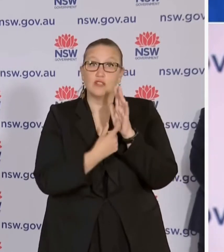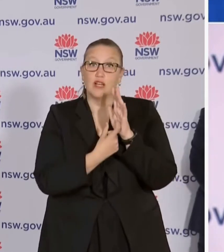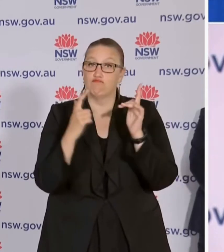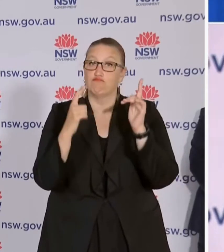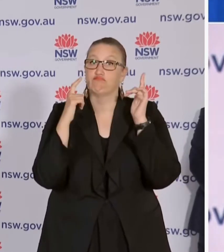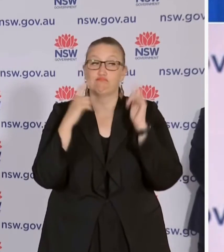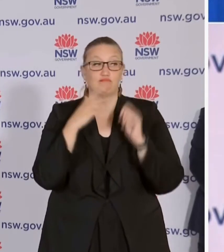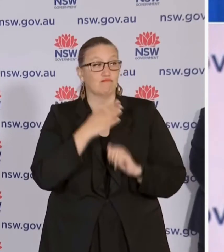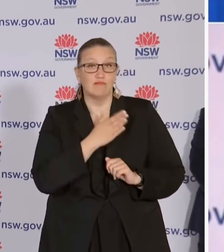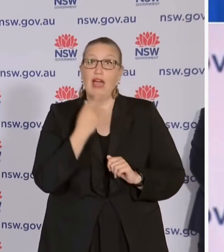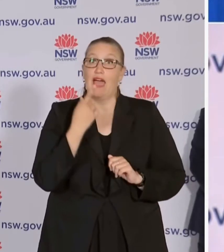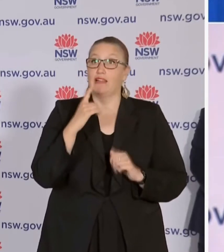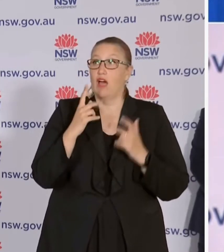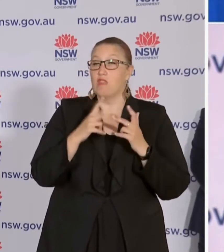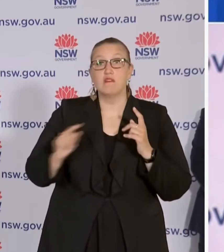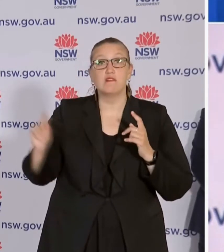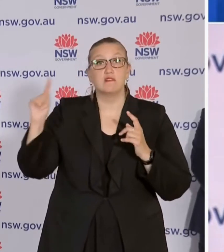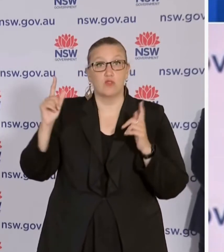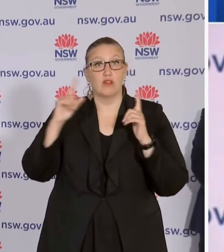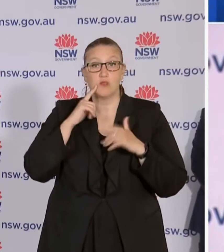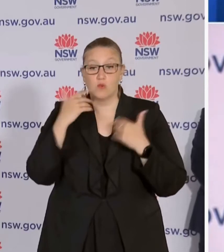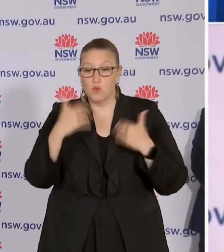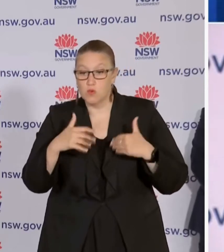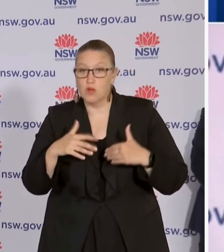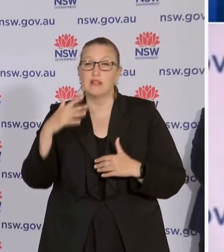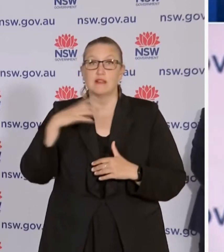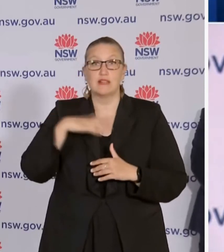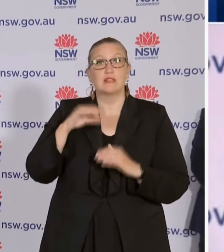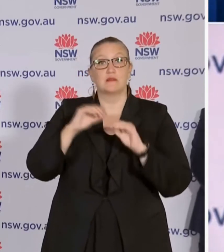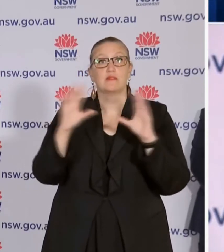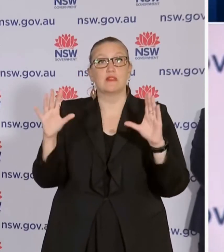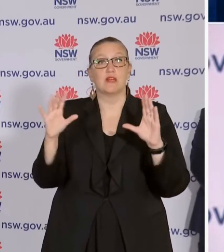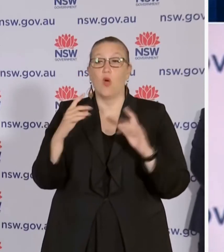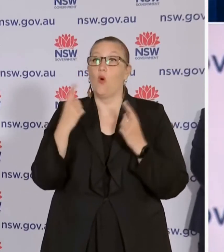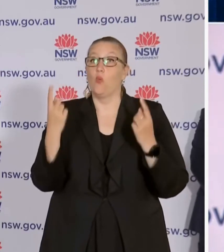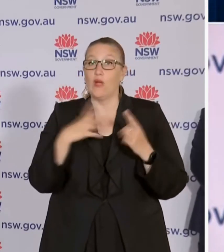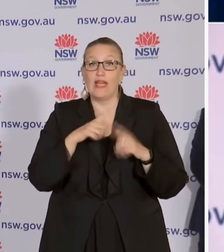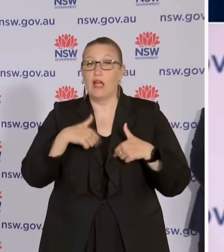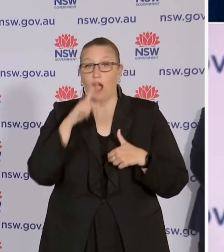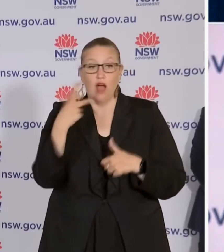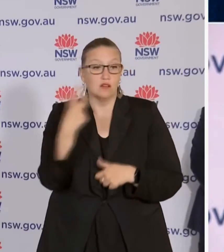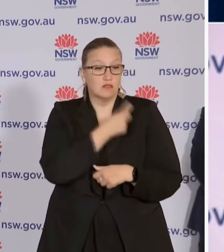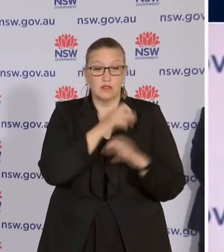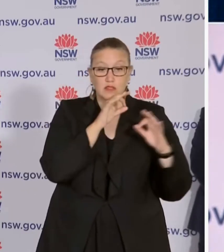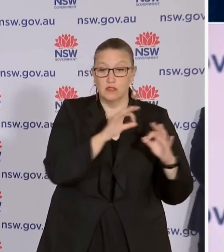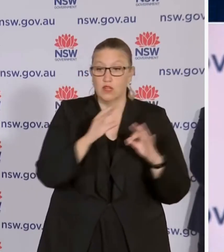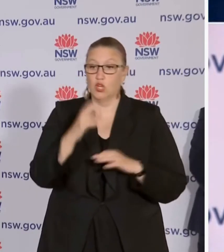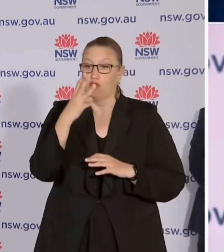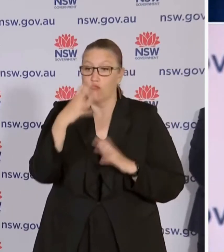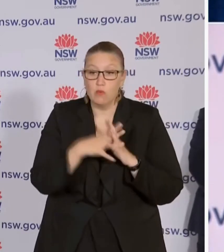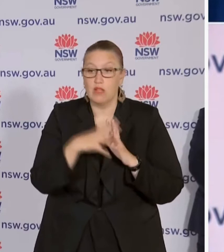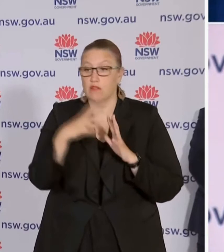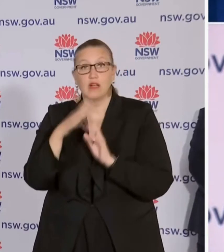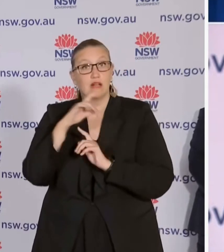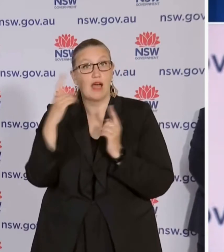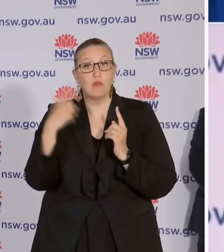based on what is going to give maximum number of people maximum coverage in the shortest possible of time. We are still estimating that we will